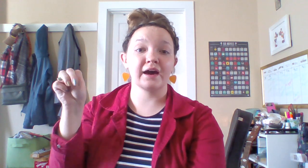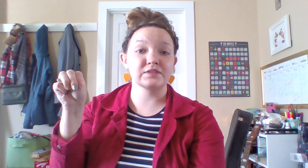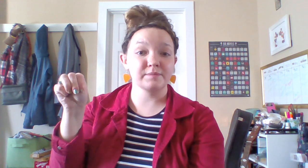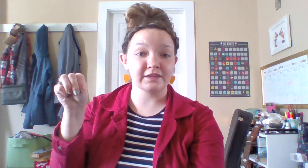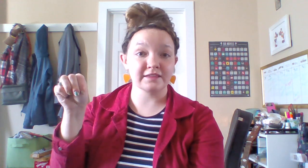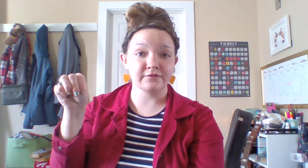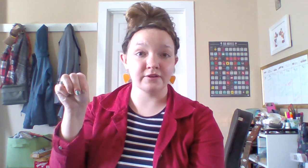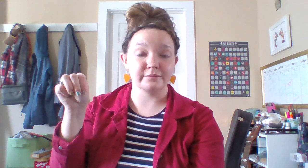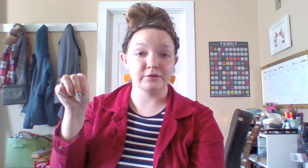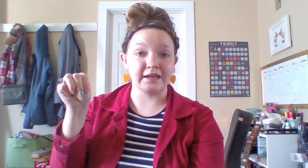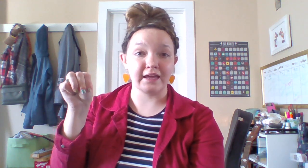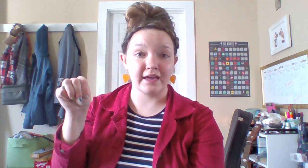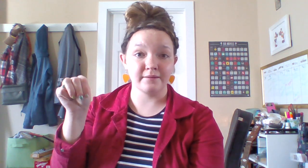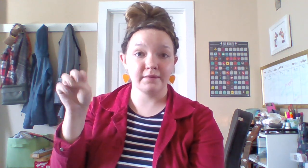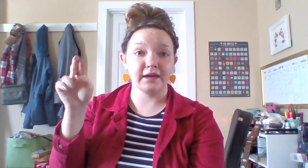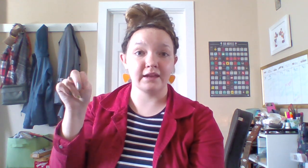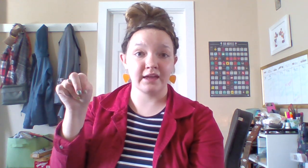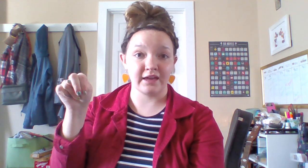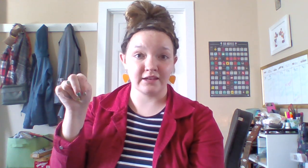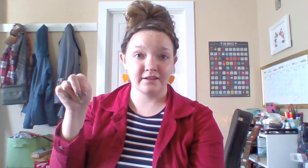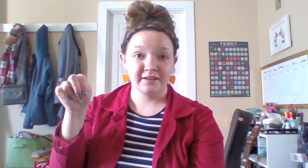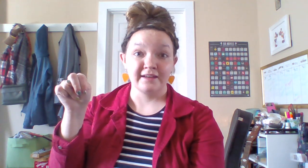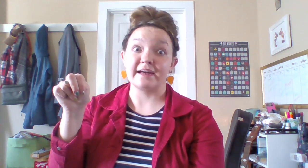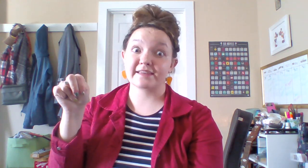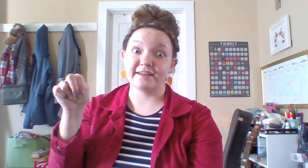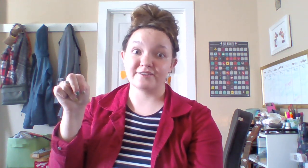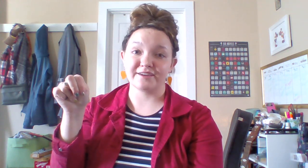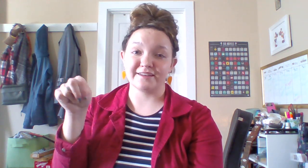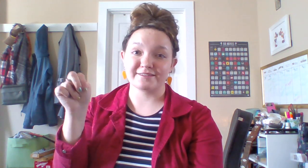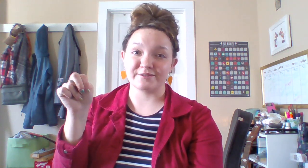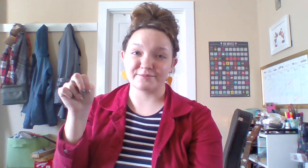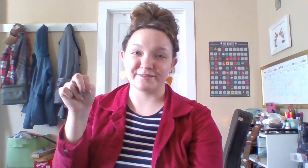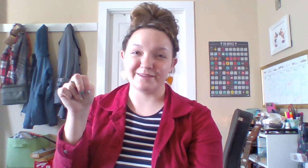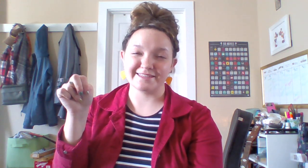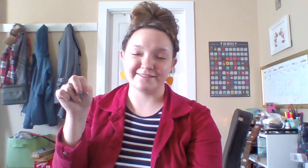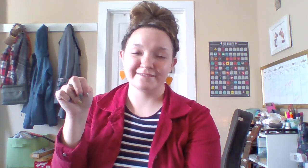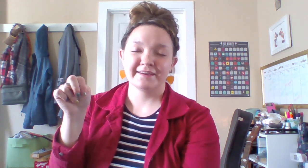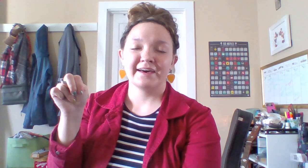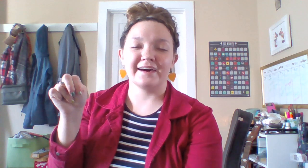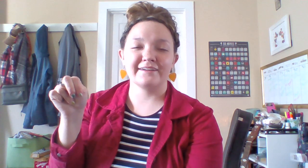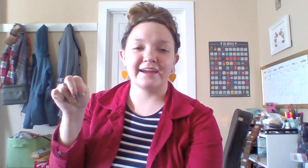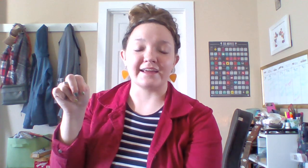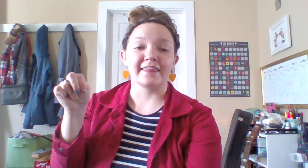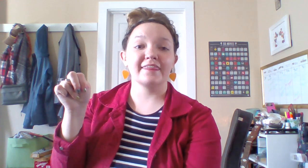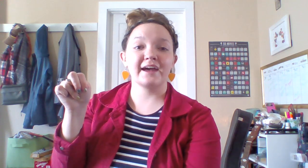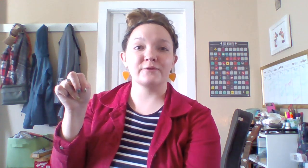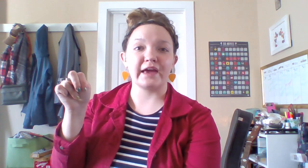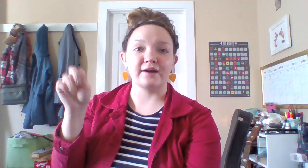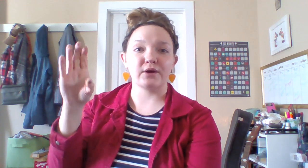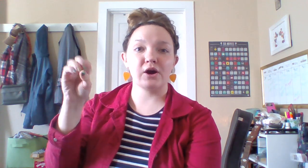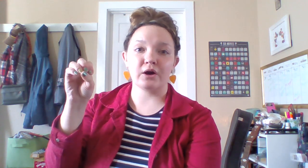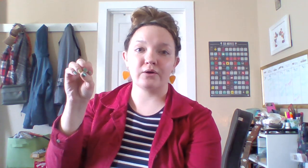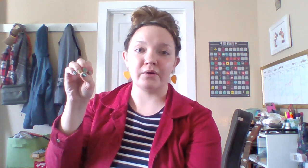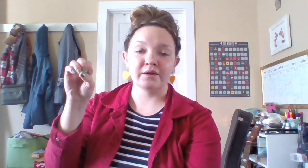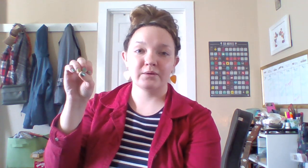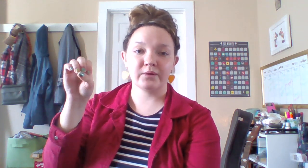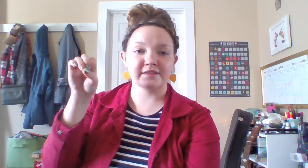to make the difference between an M and an N. That's kind of tricky to switch between 2. Alrighty, then we have O. Once again,